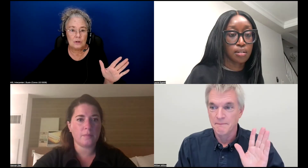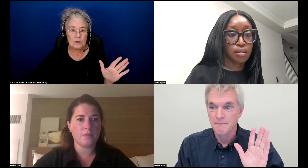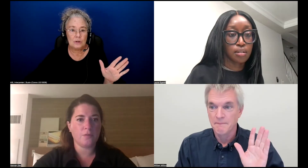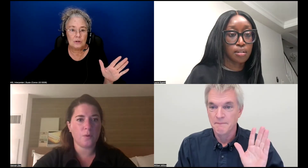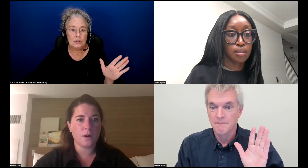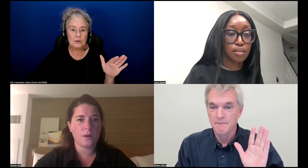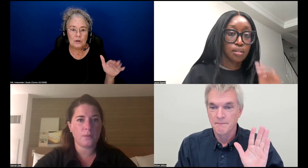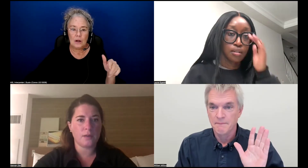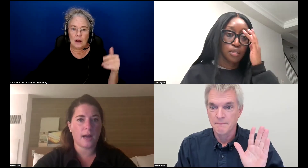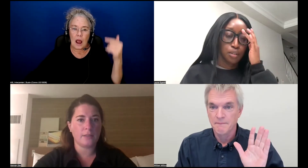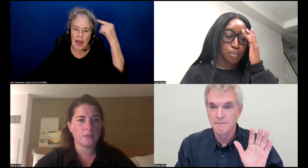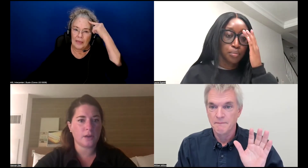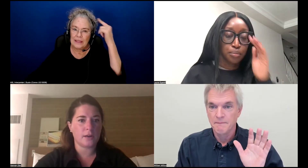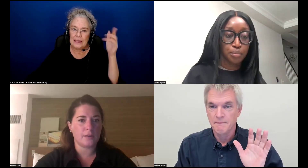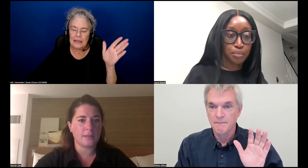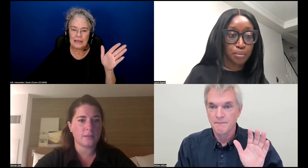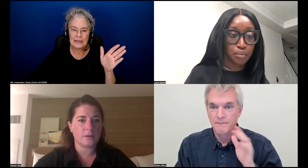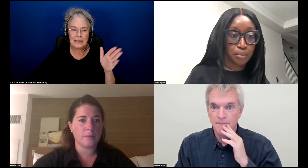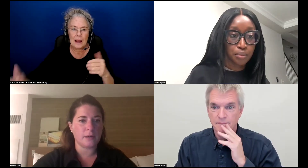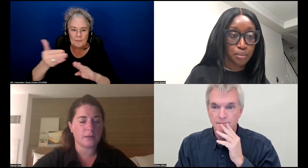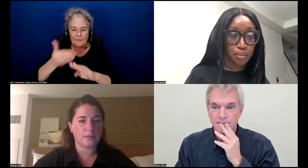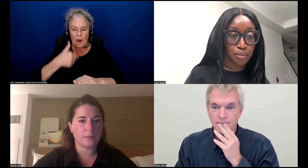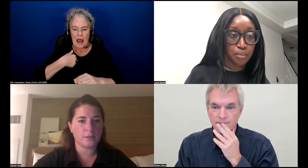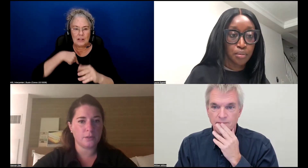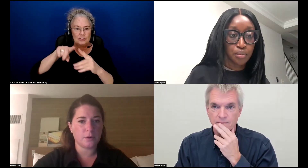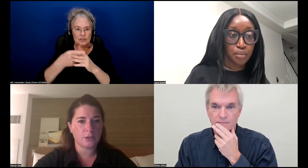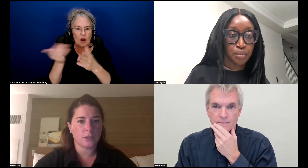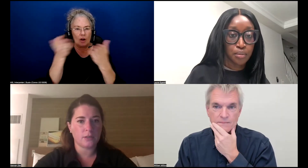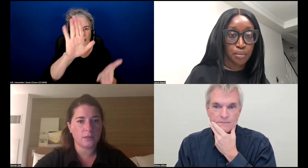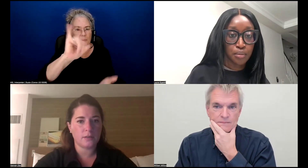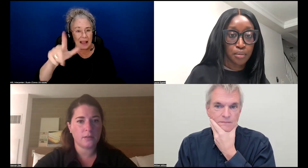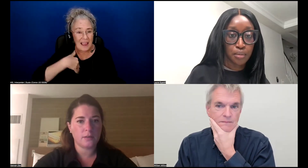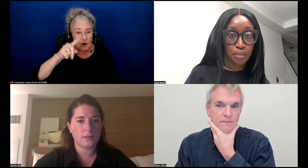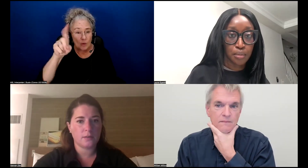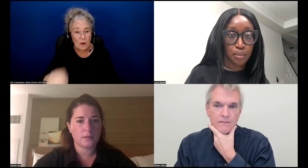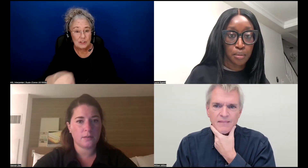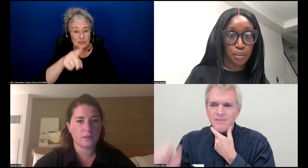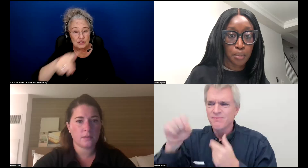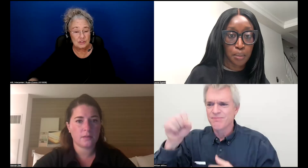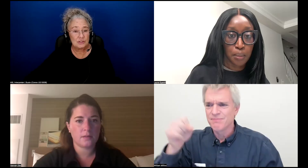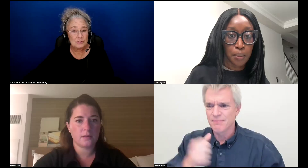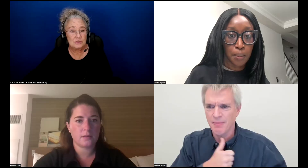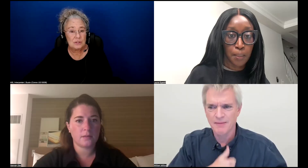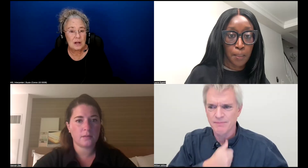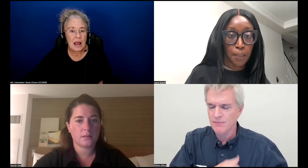So I think before I start, let's go to Bill. Bill, do you have a question?